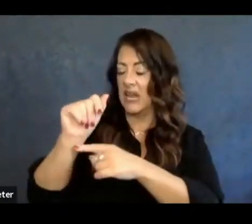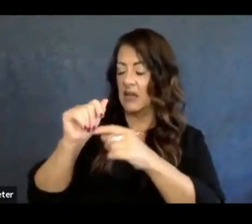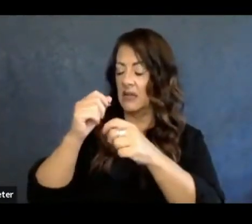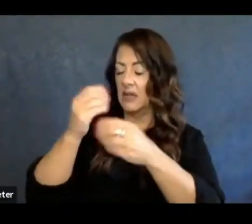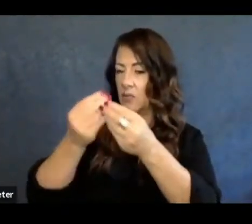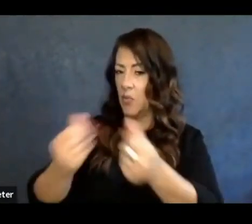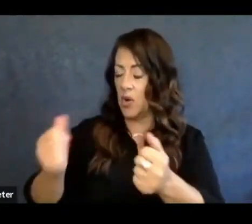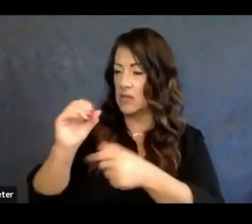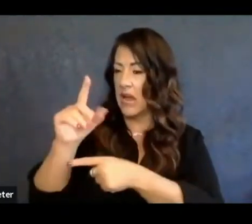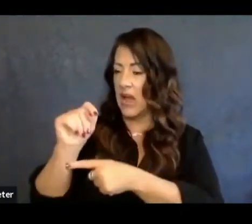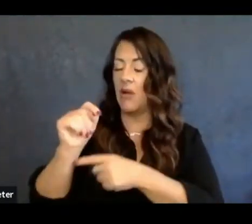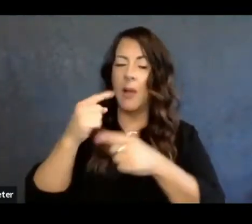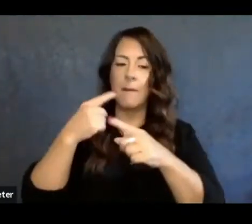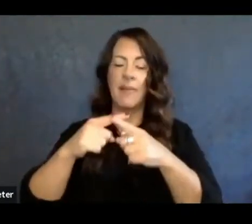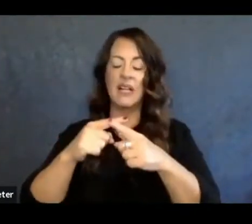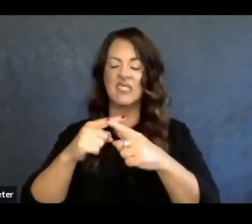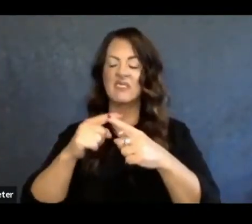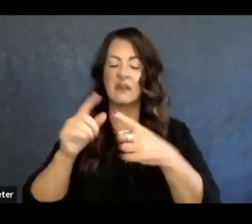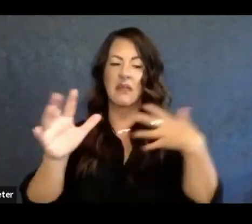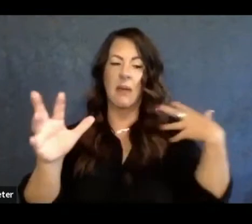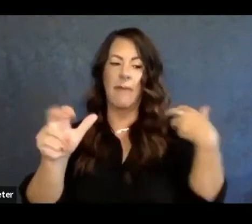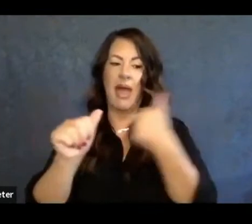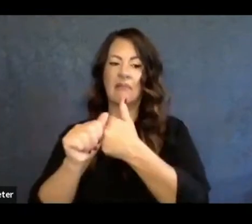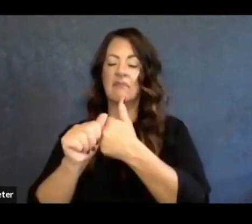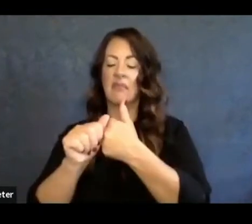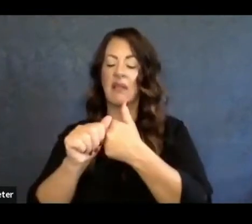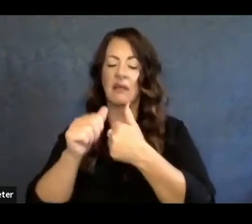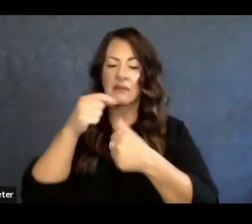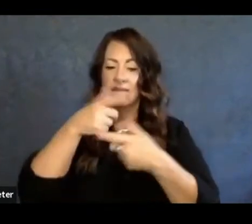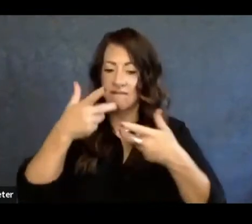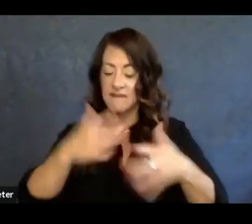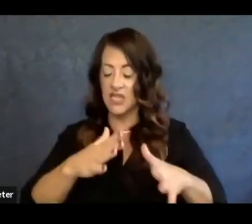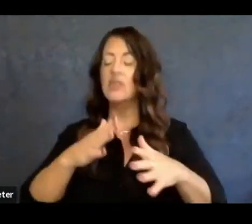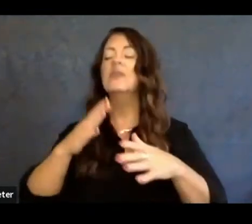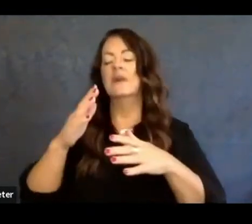work the backlog that we just finished